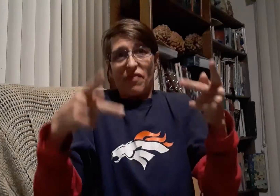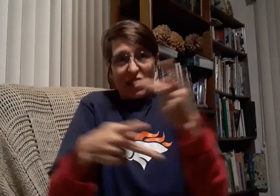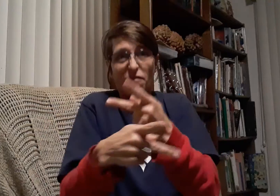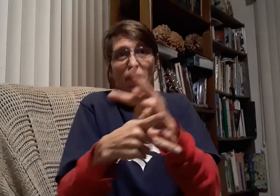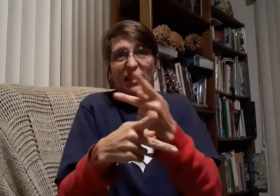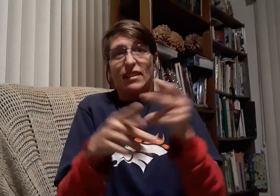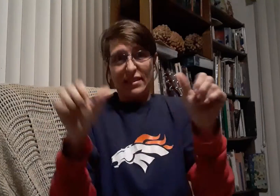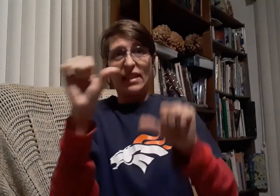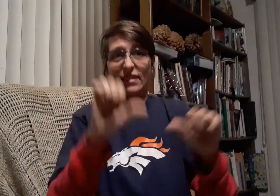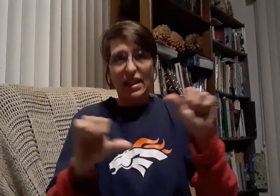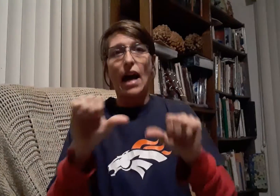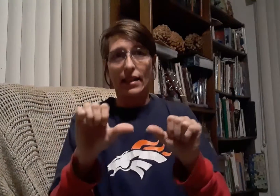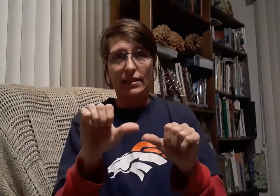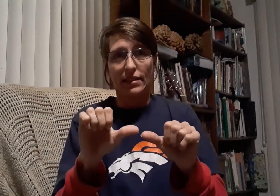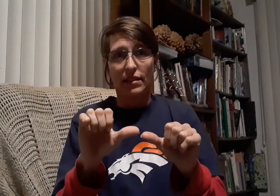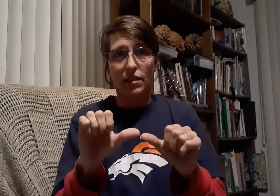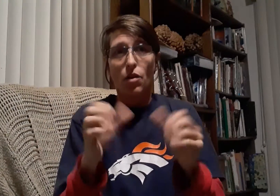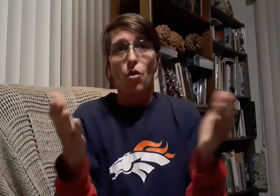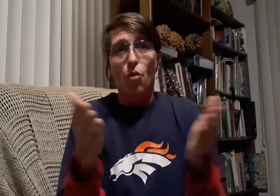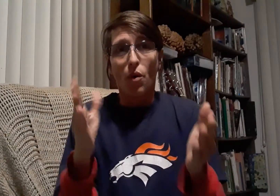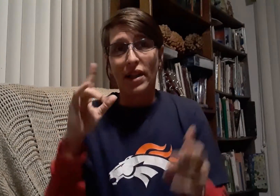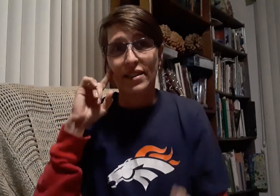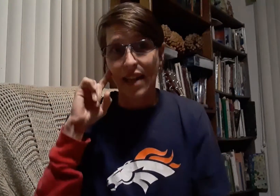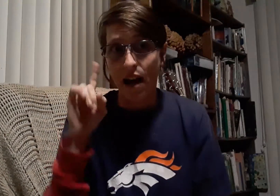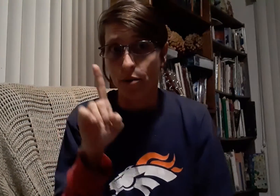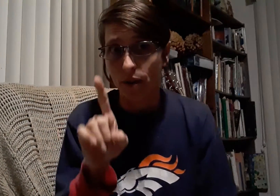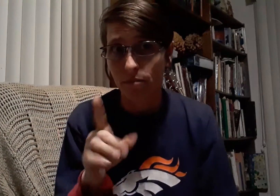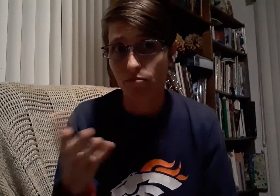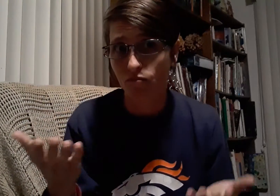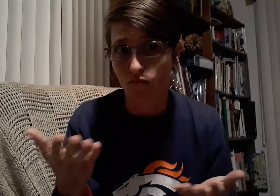that's physics, that's science. What is sound?